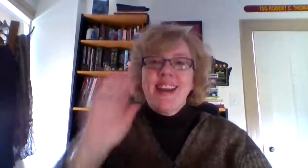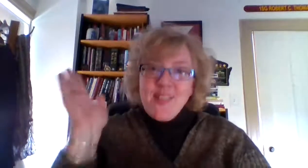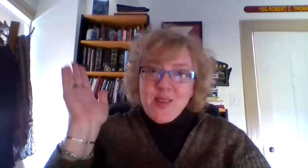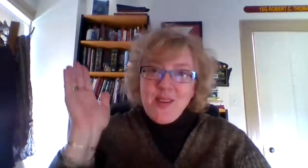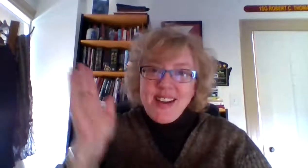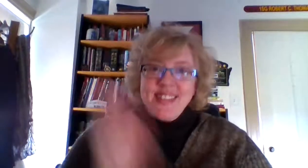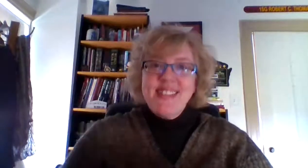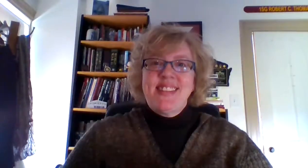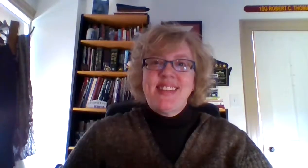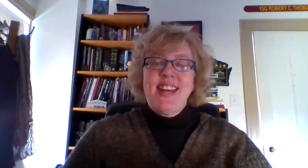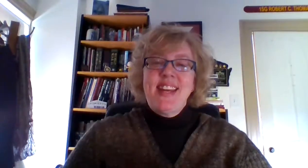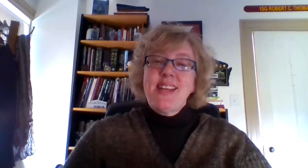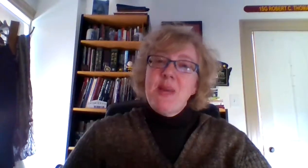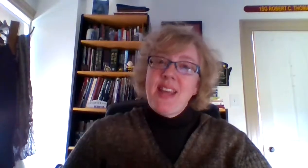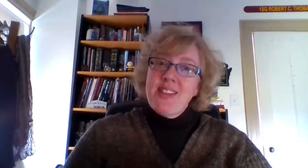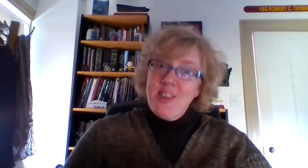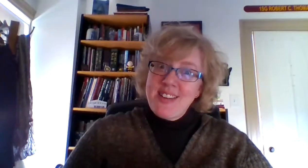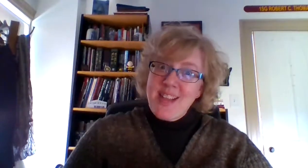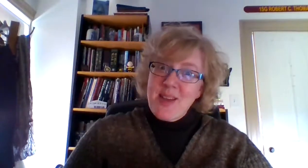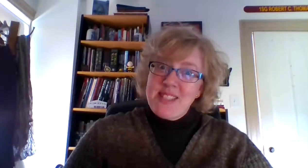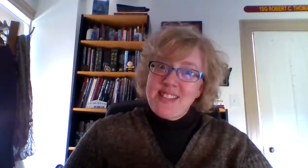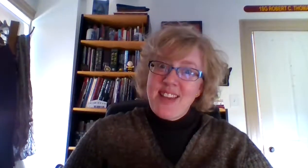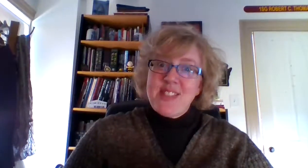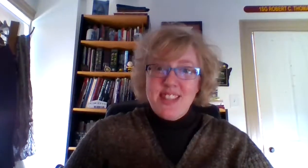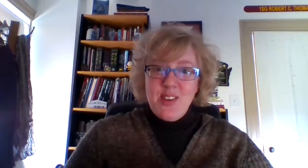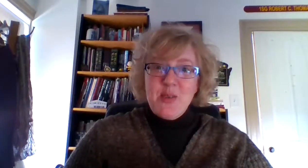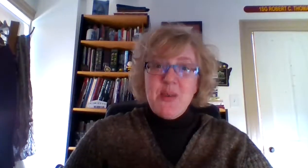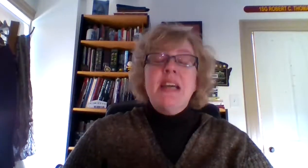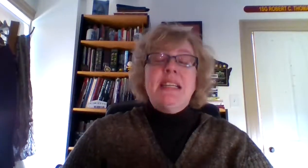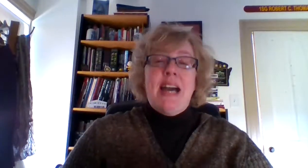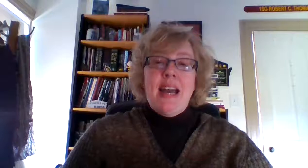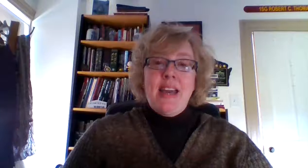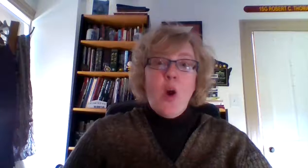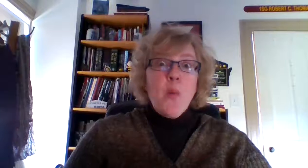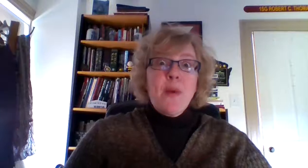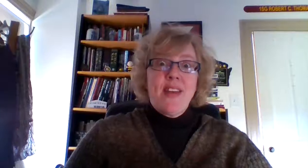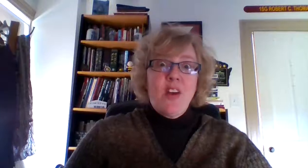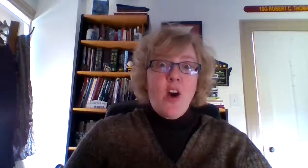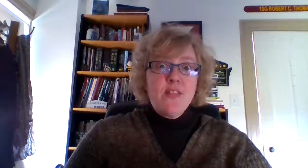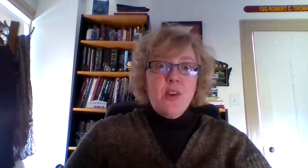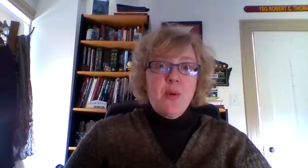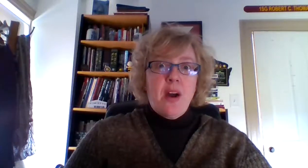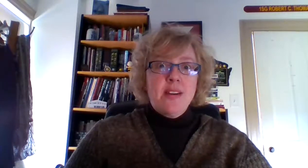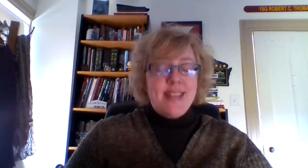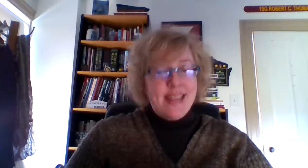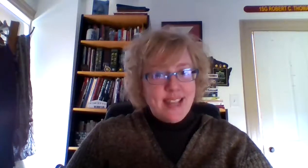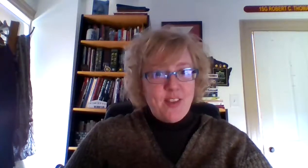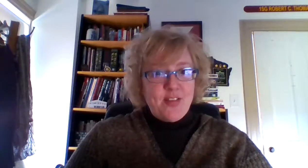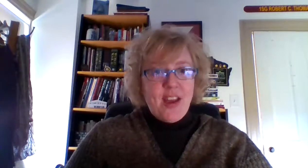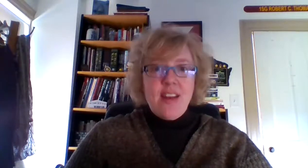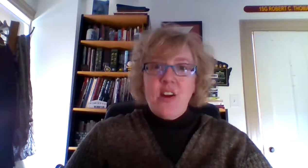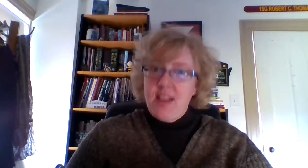Hi everyone! It has been a long time since I've seen you. I hope that all of you are staying safe and are